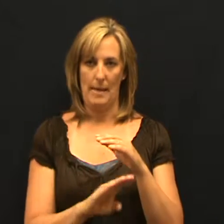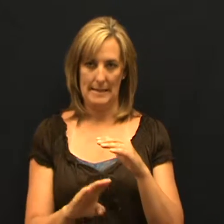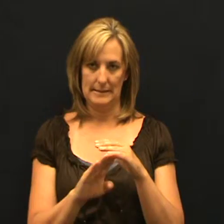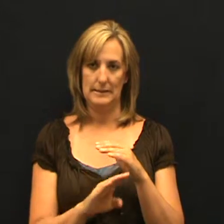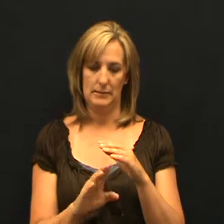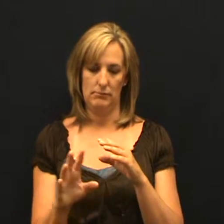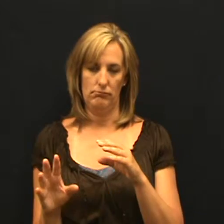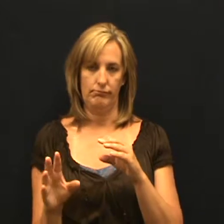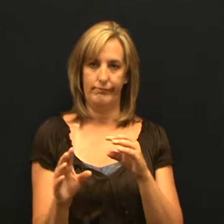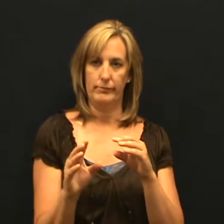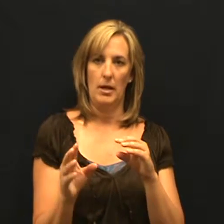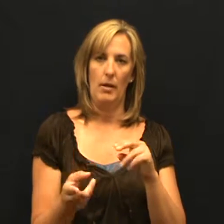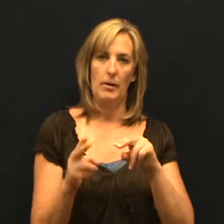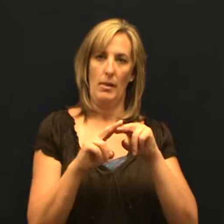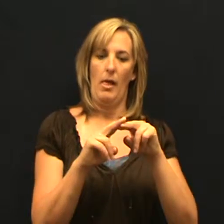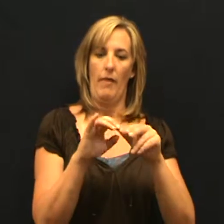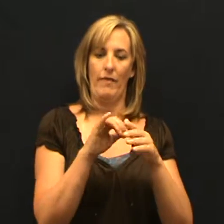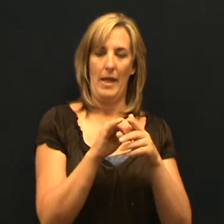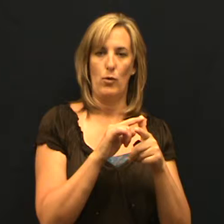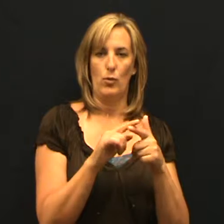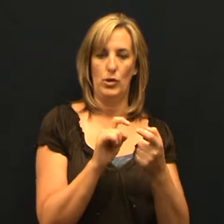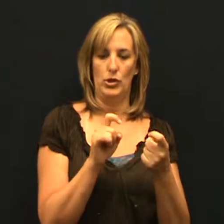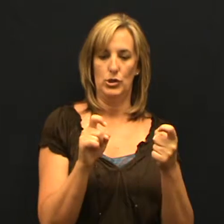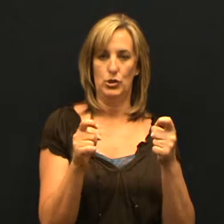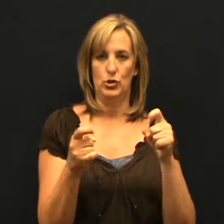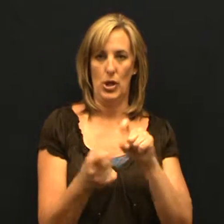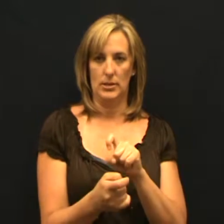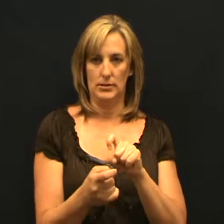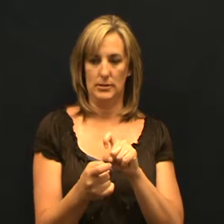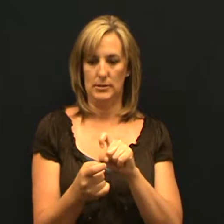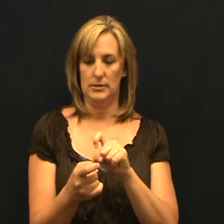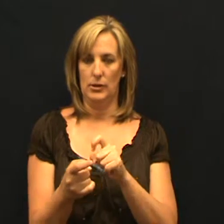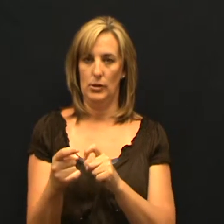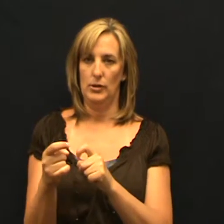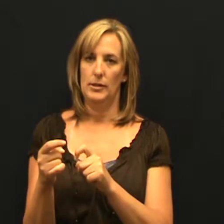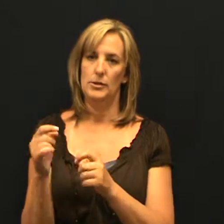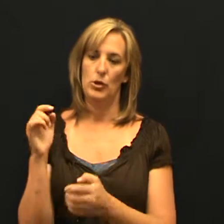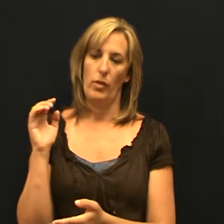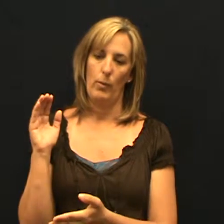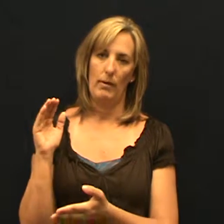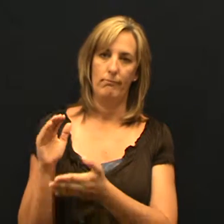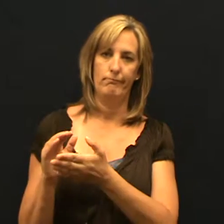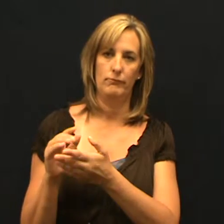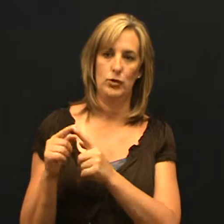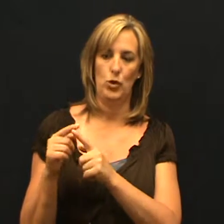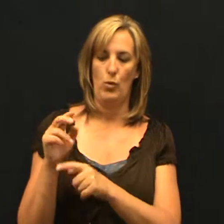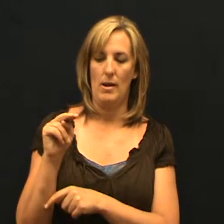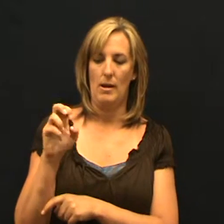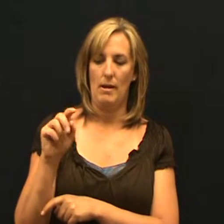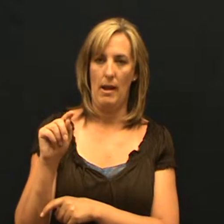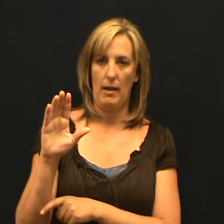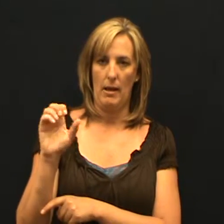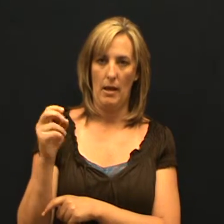the accrual items in that net income to come down to a net cash provided by operating